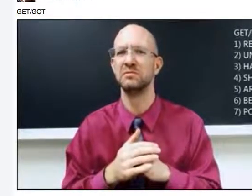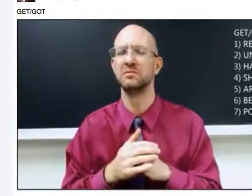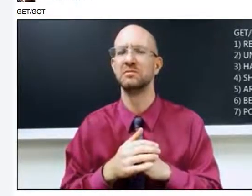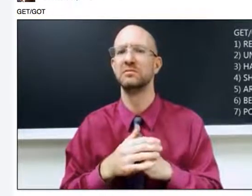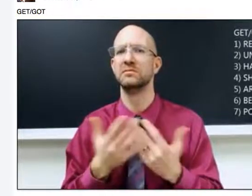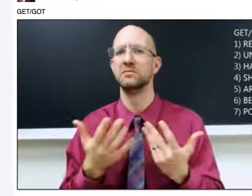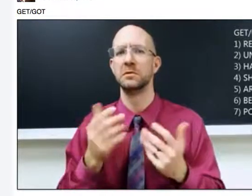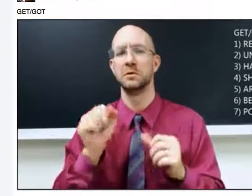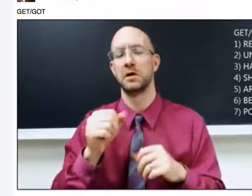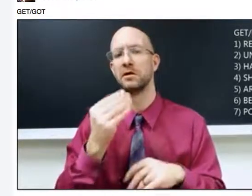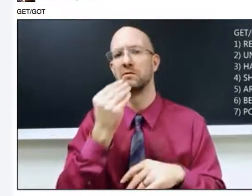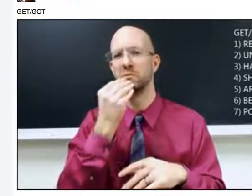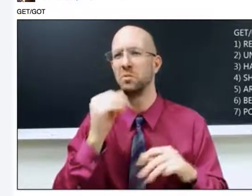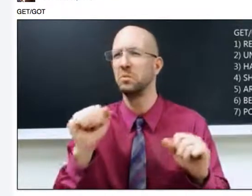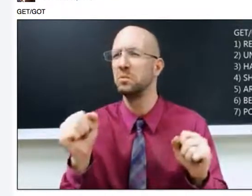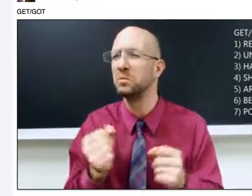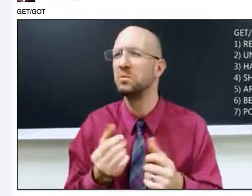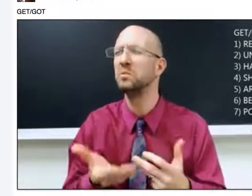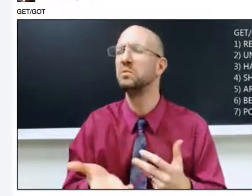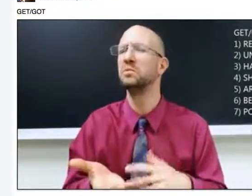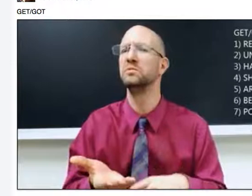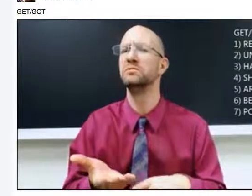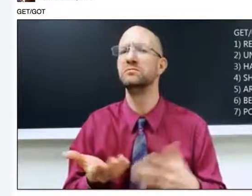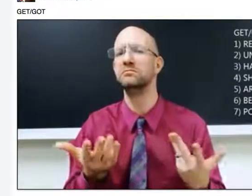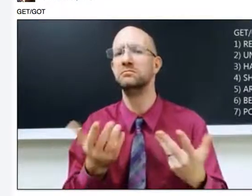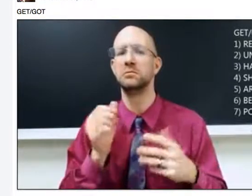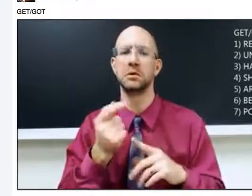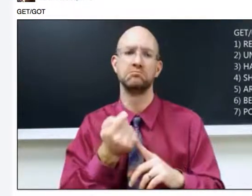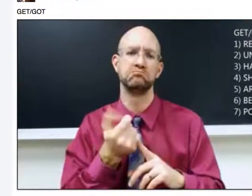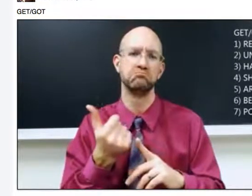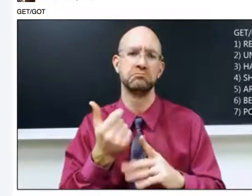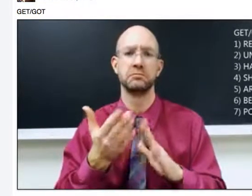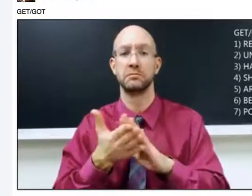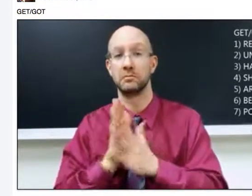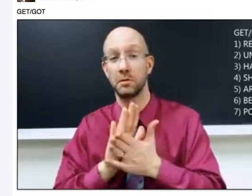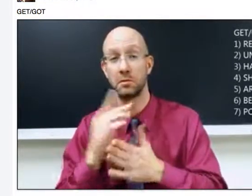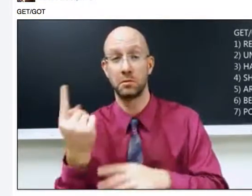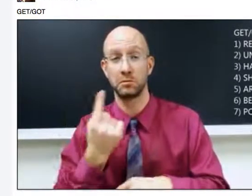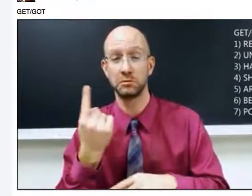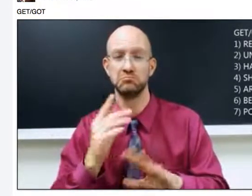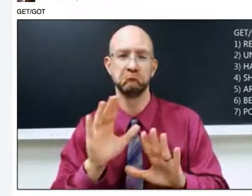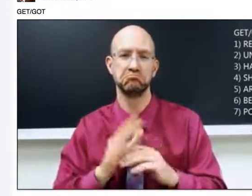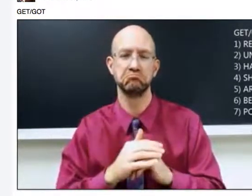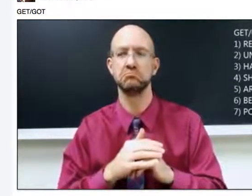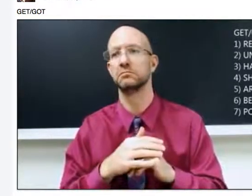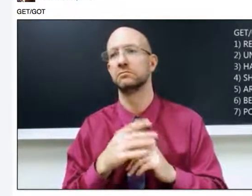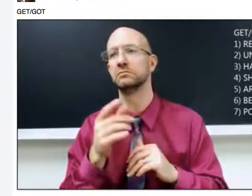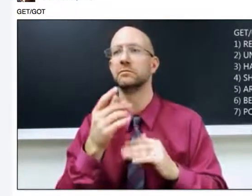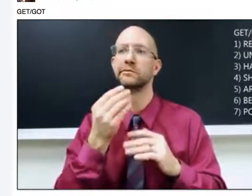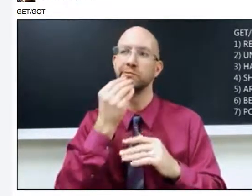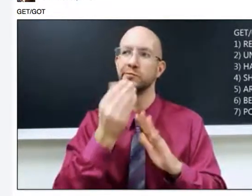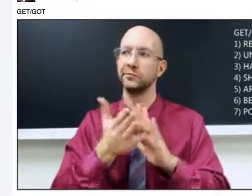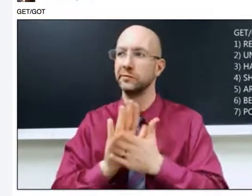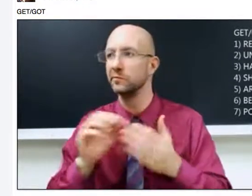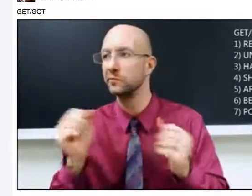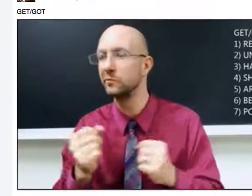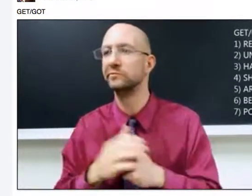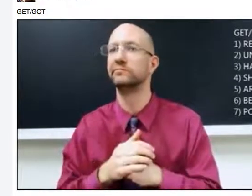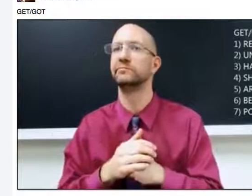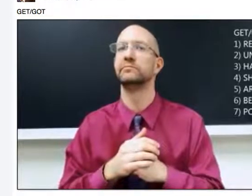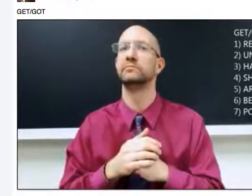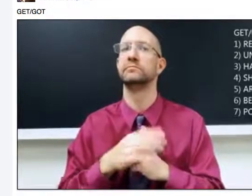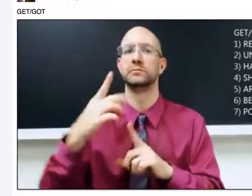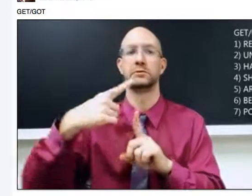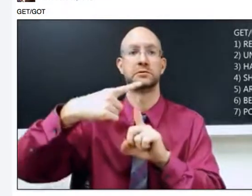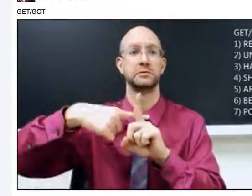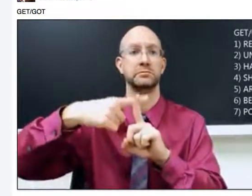So it's like the food became cold. You could kind of delete the become and it would still mean the